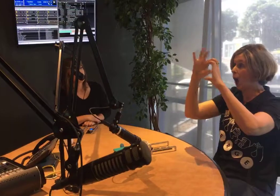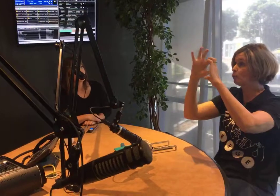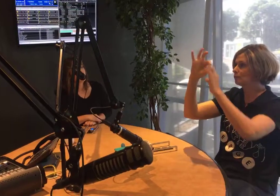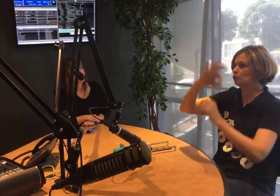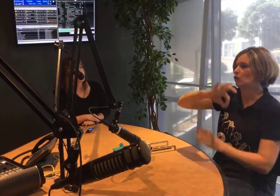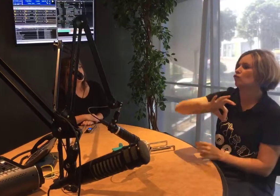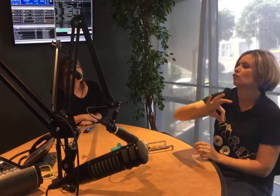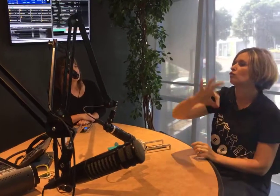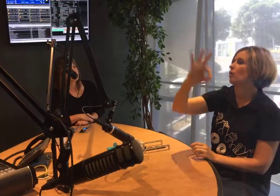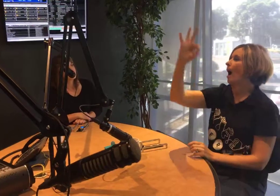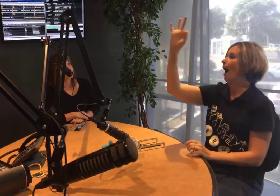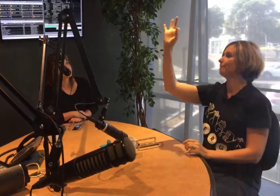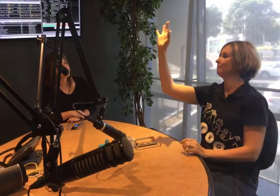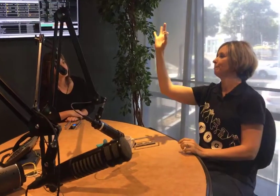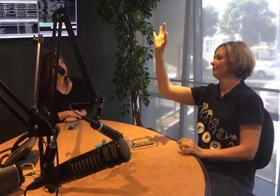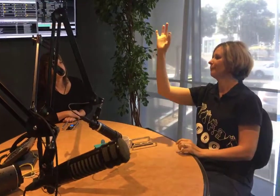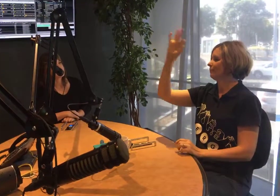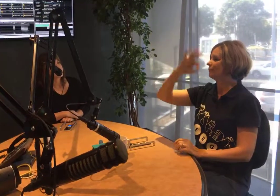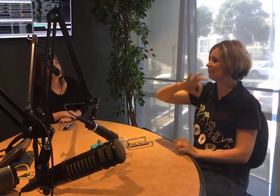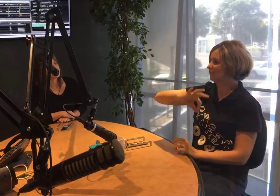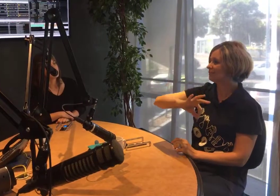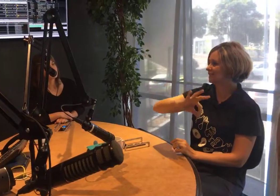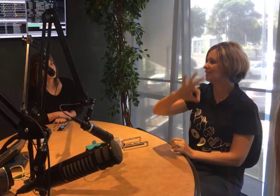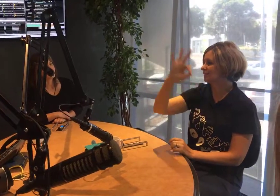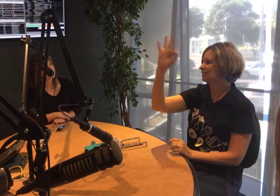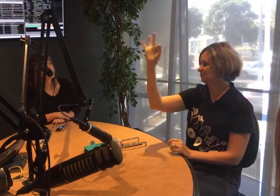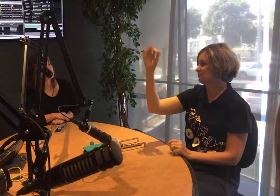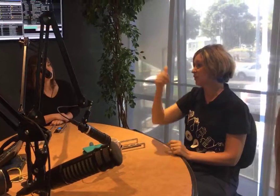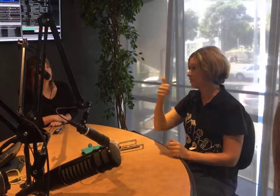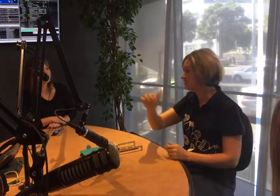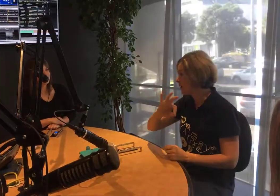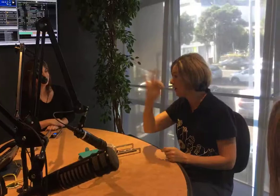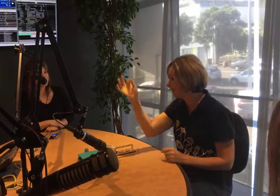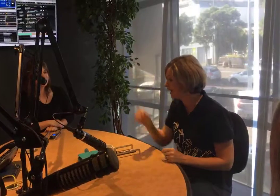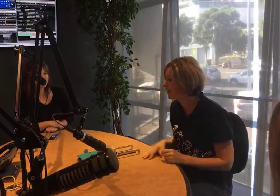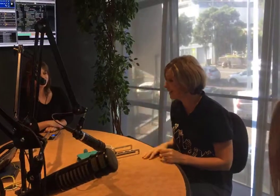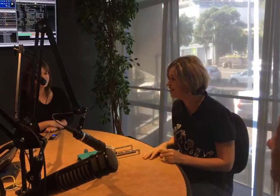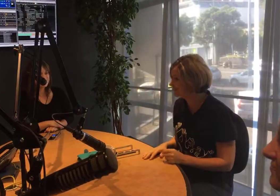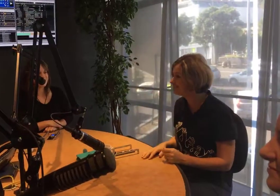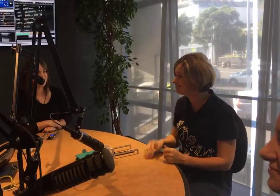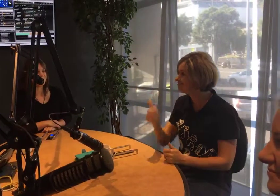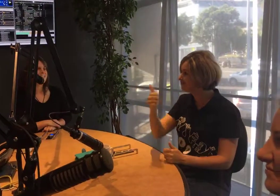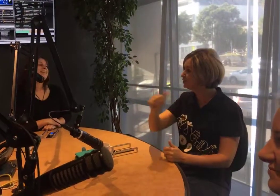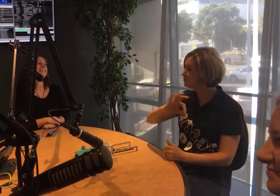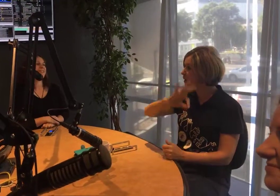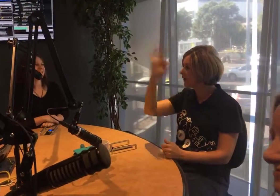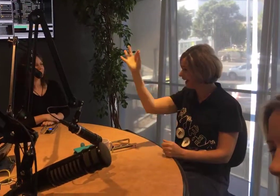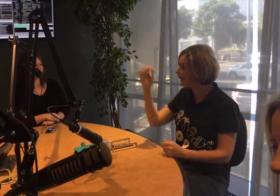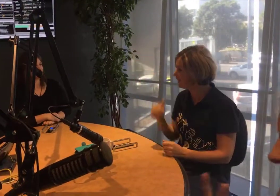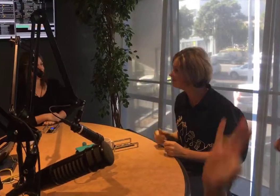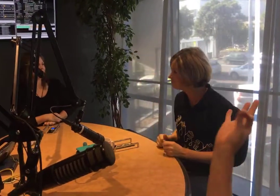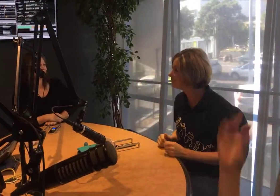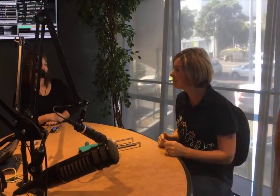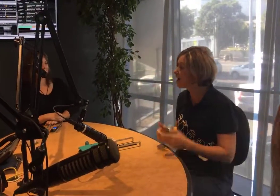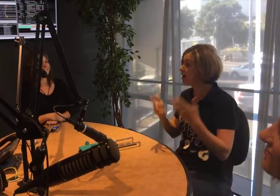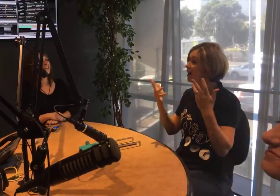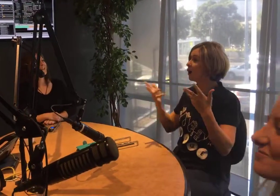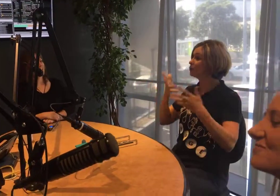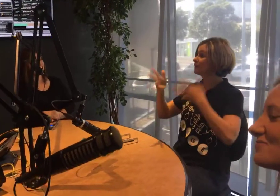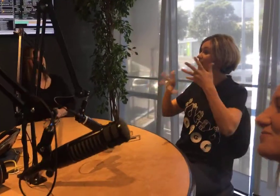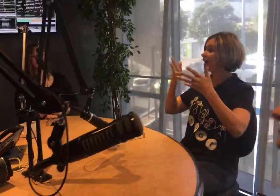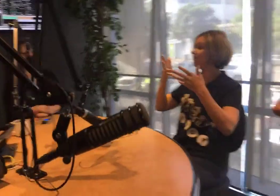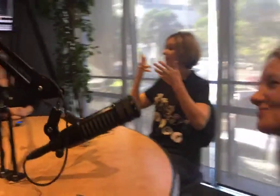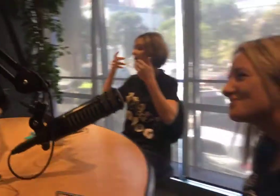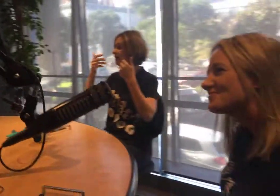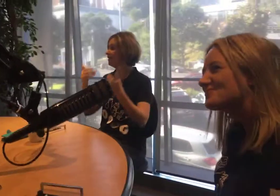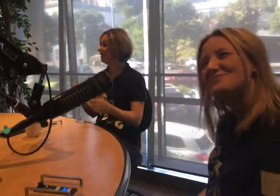So this indicates the sun and the rays coming up in the morning. Okay, good that's morning. good. So good morning. Yeah. Okay,